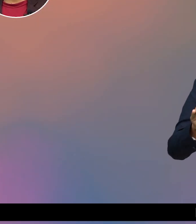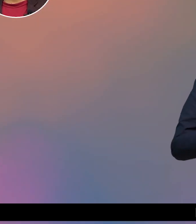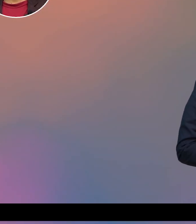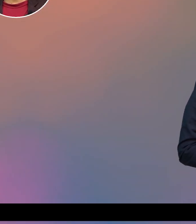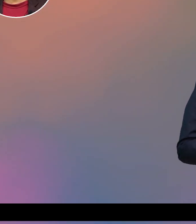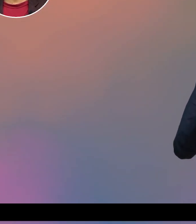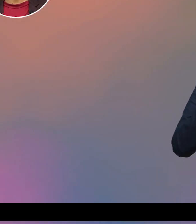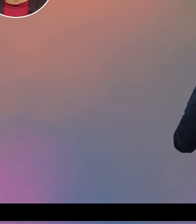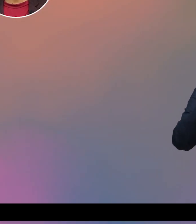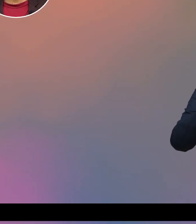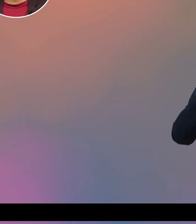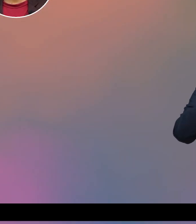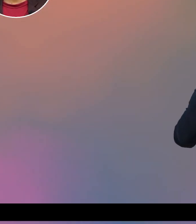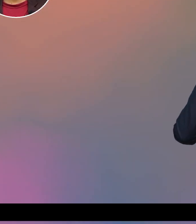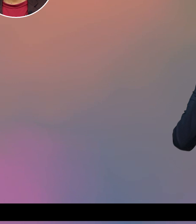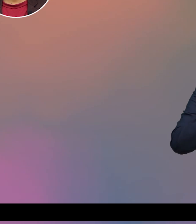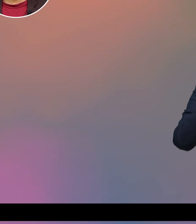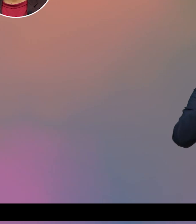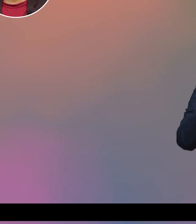students, I am Bindu.